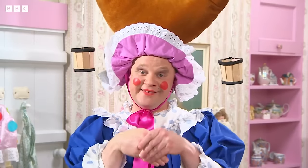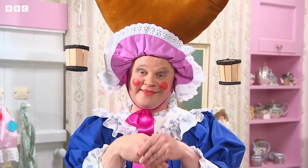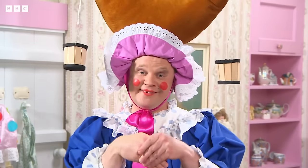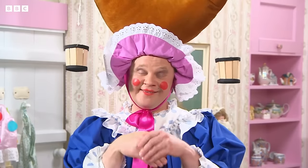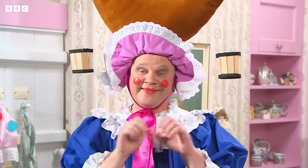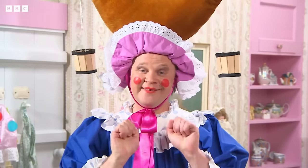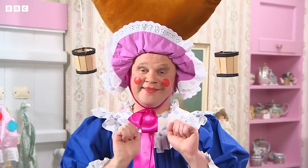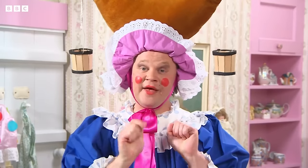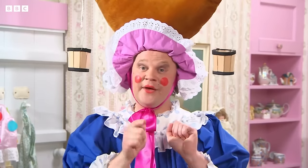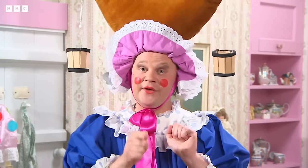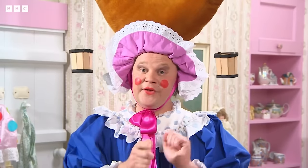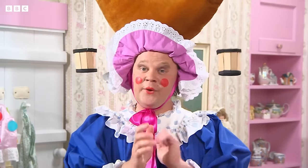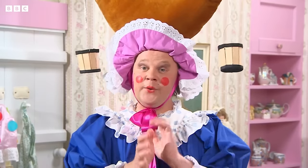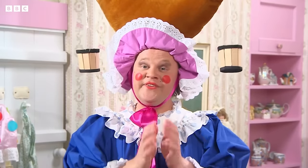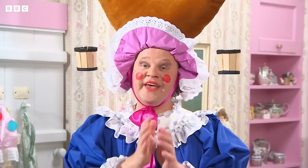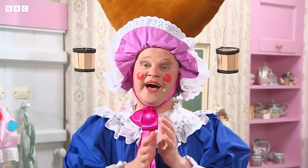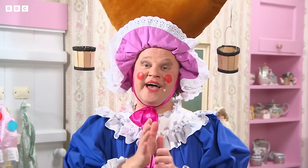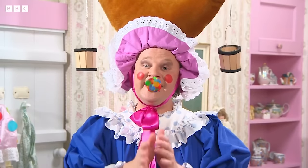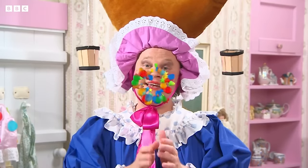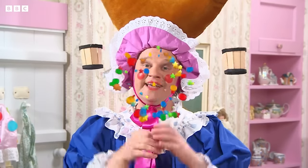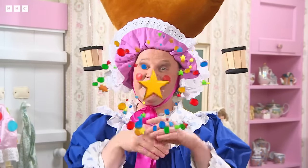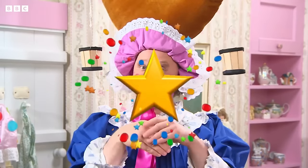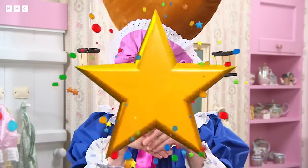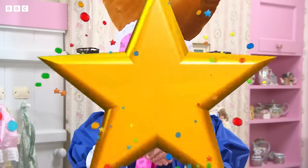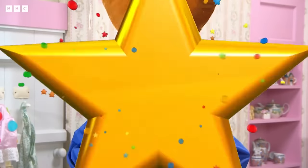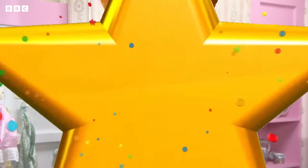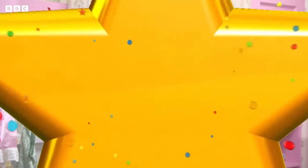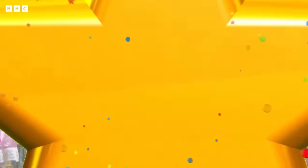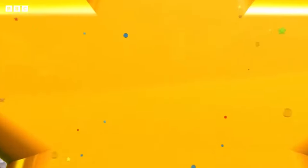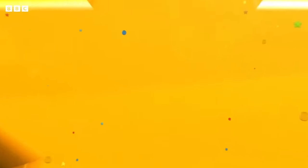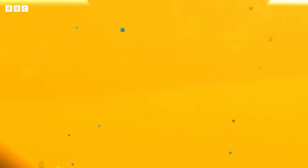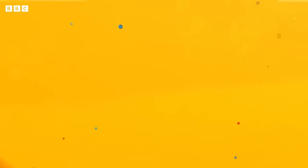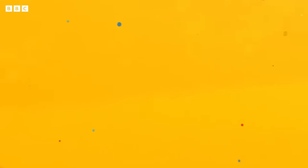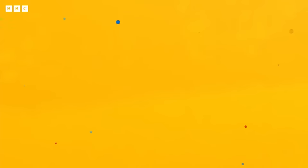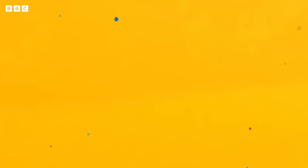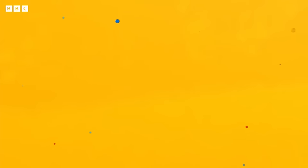Friends. You sign friends.